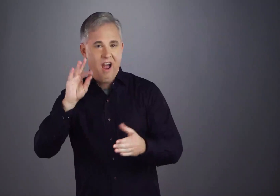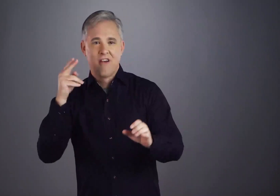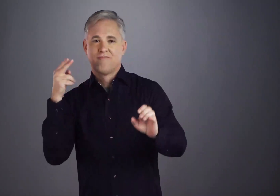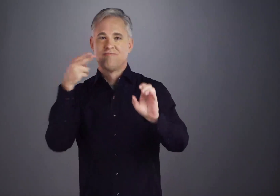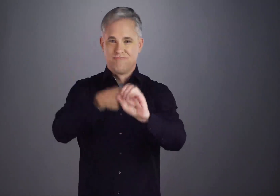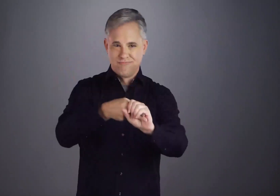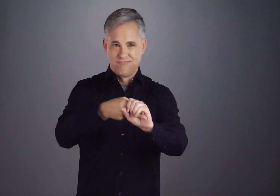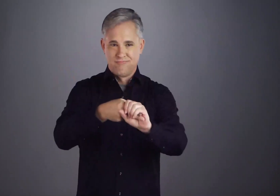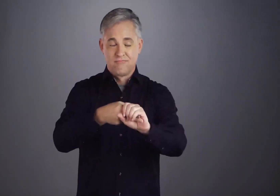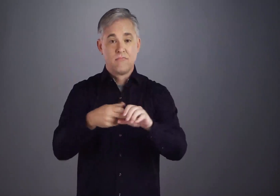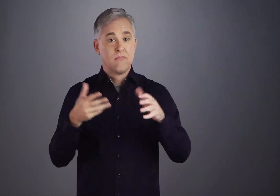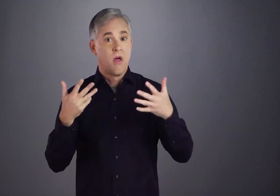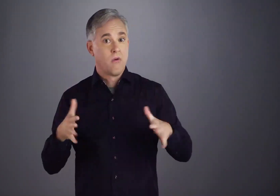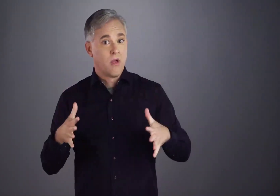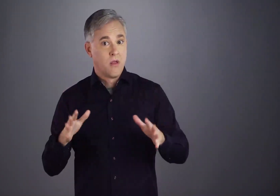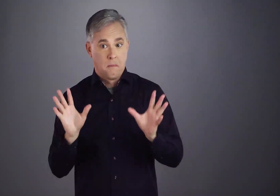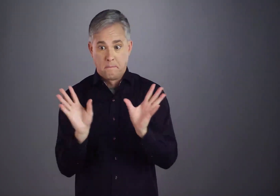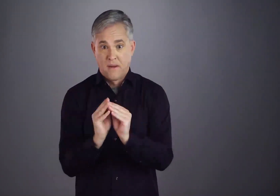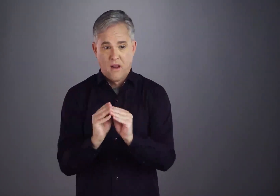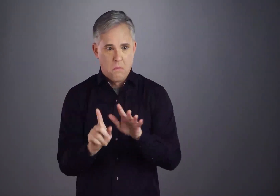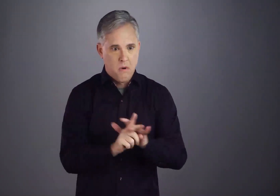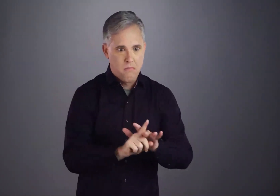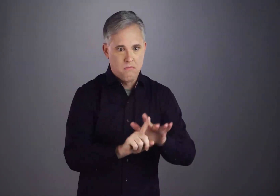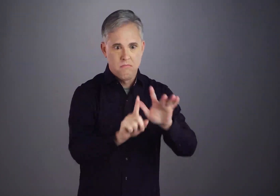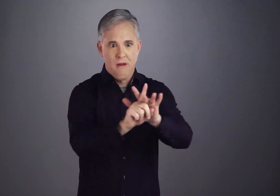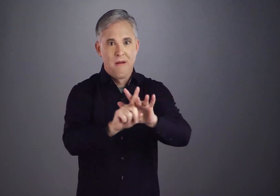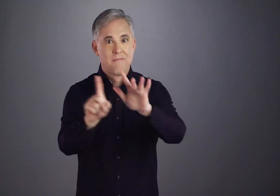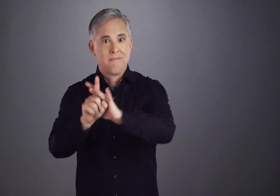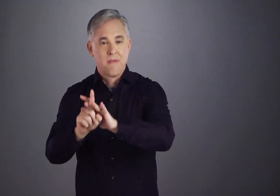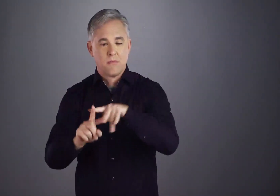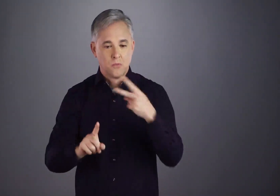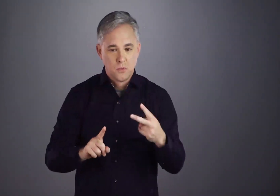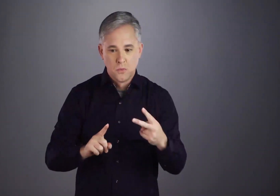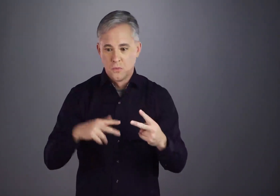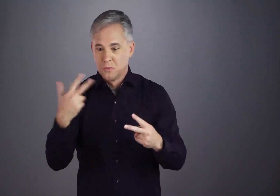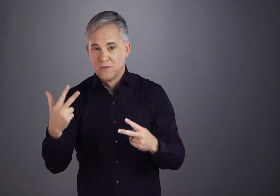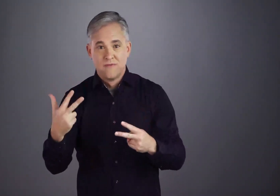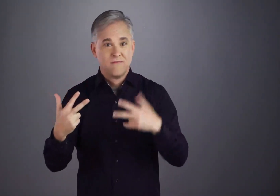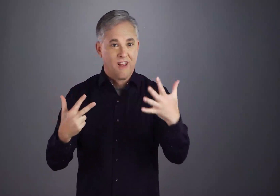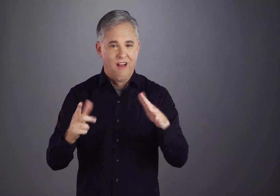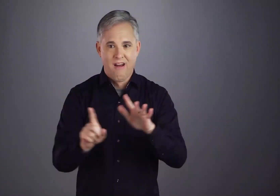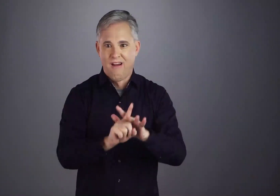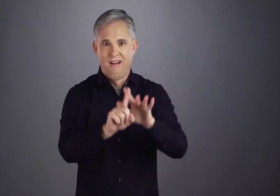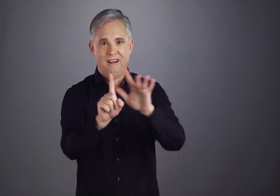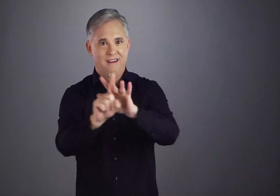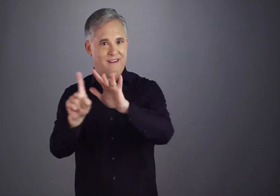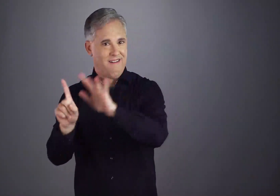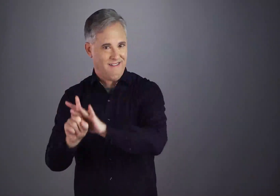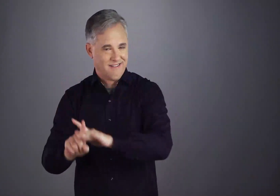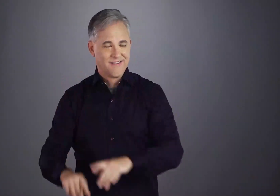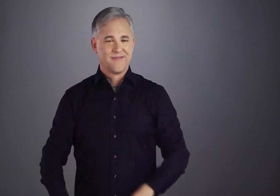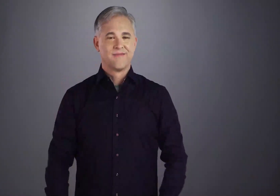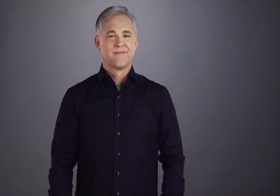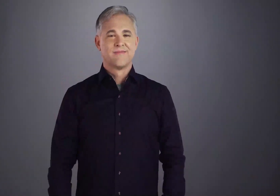Already, continues the early text, 2s and 3s and 5s of us have sprung up in other communities.